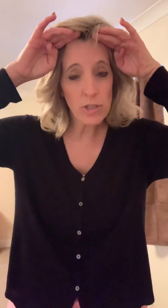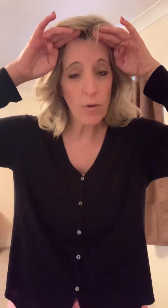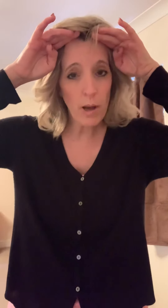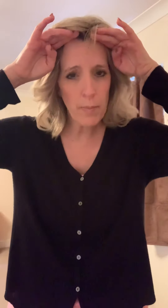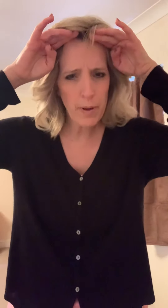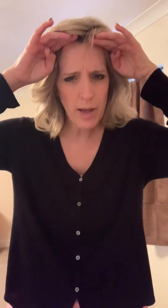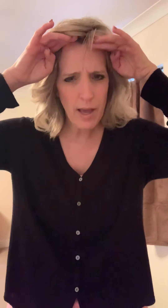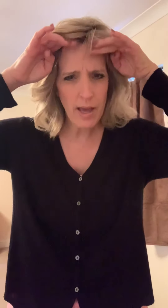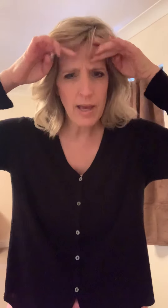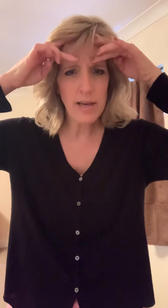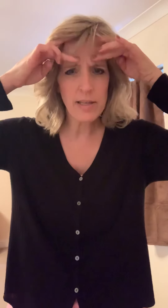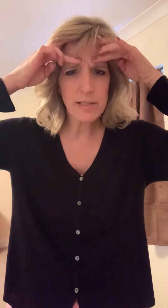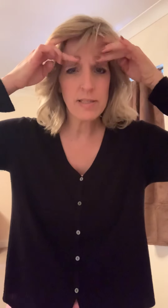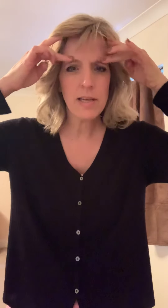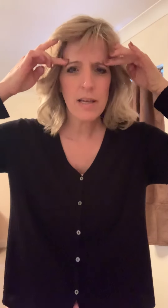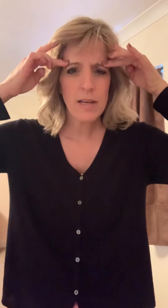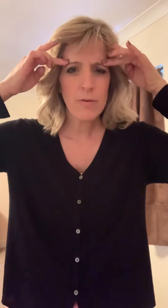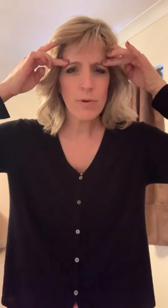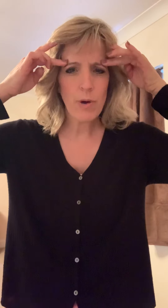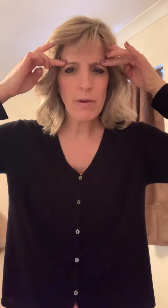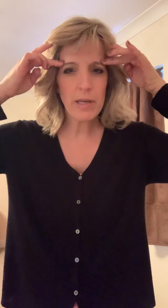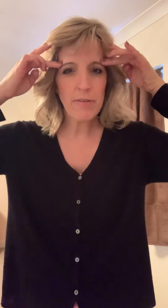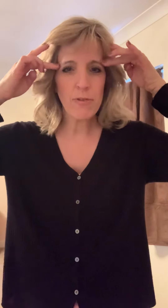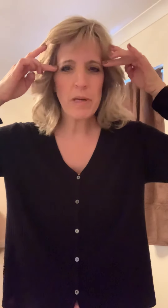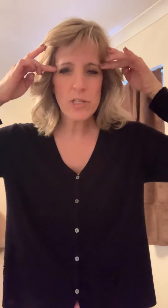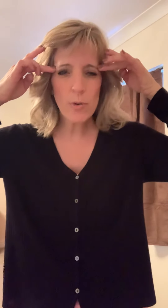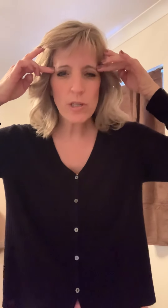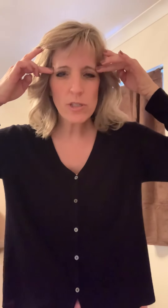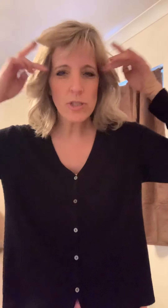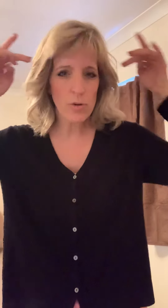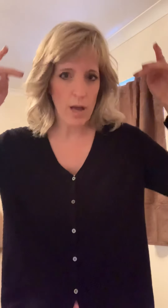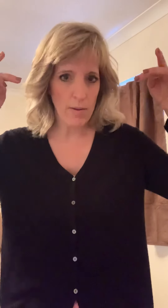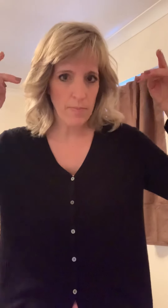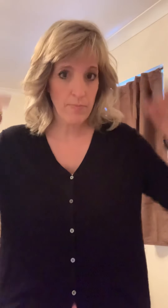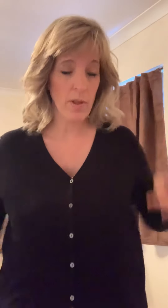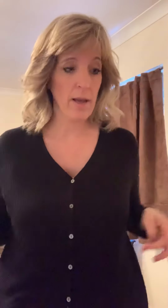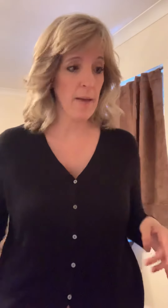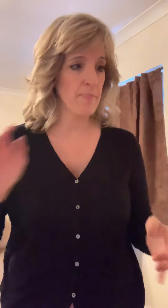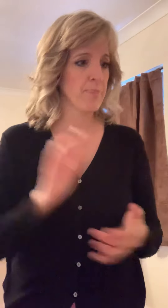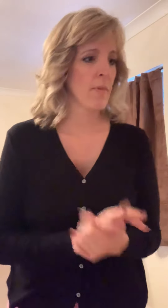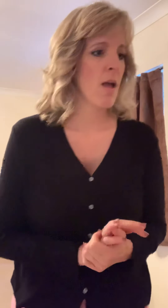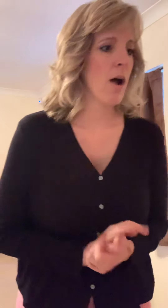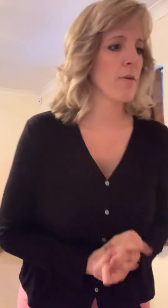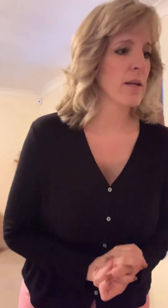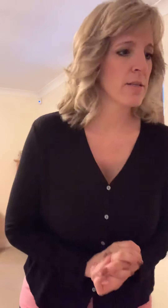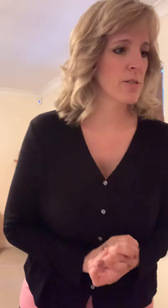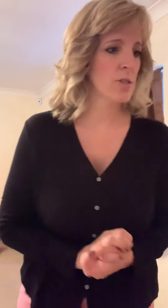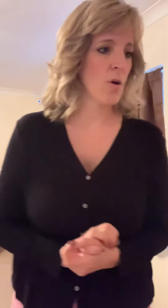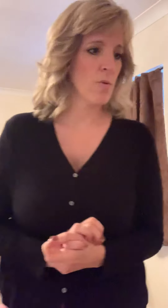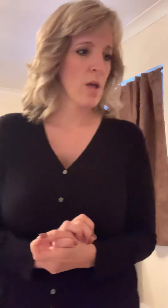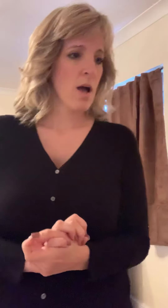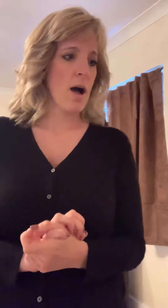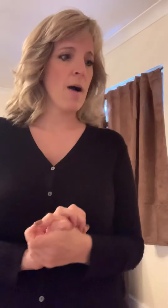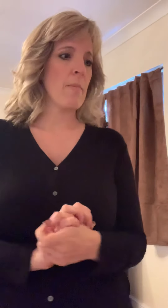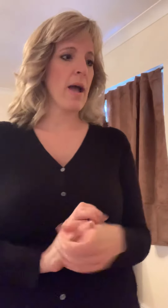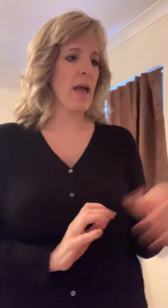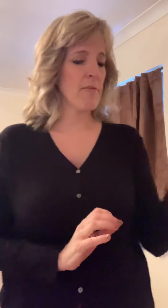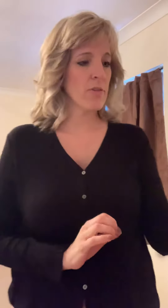up and requiring information questions go down. Okay. All right, so I have on there